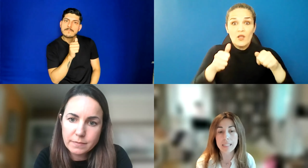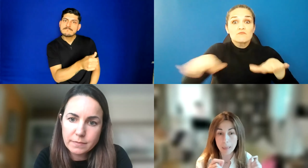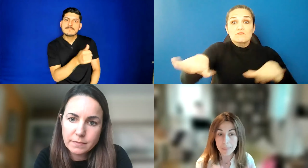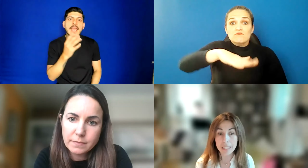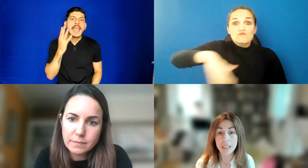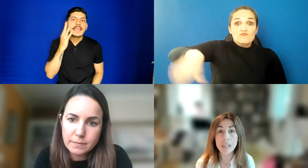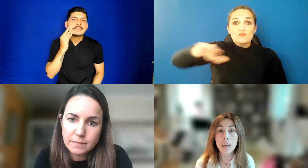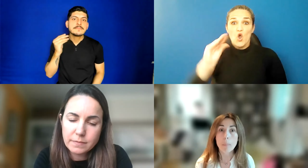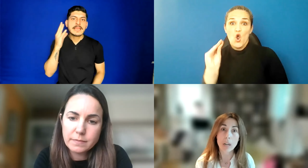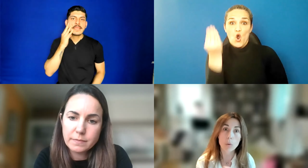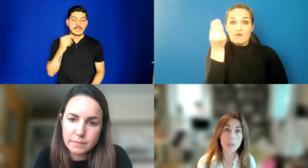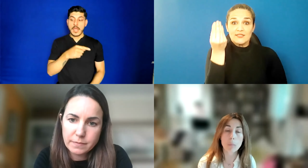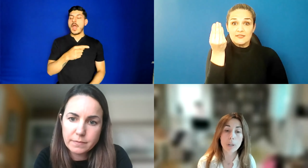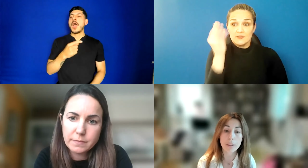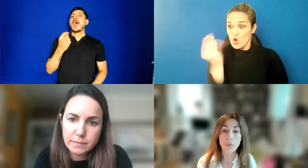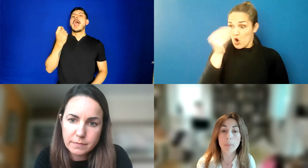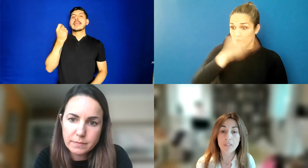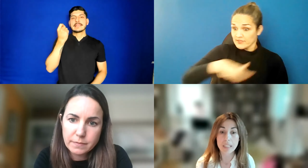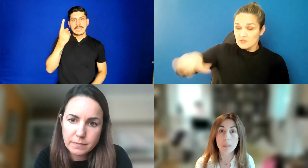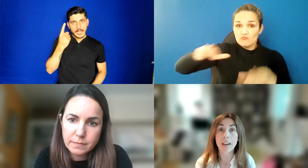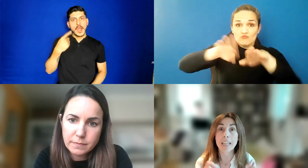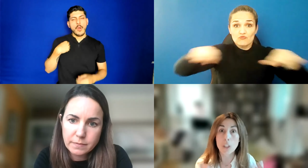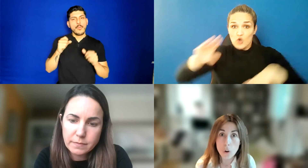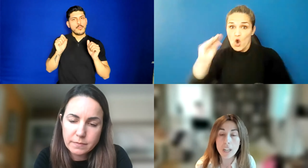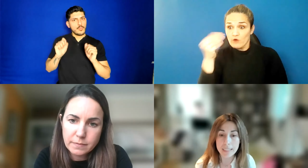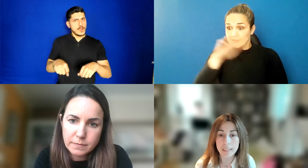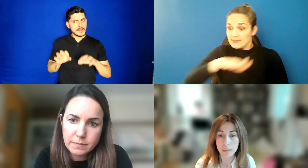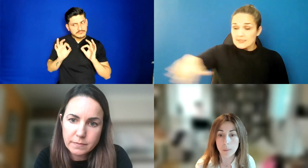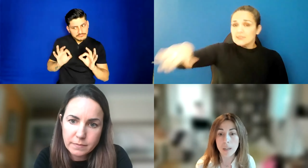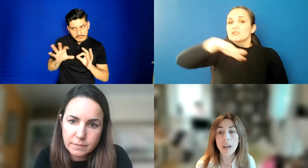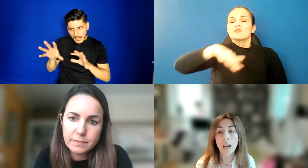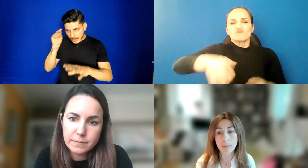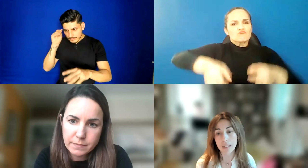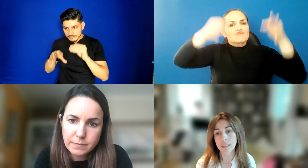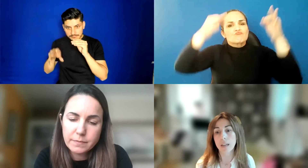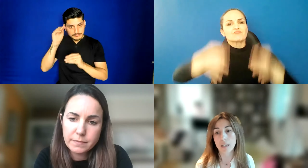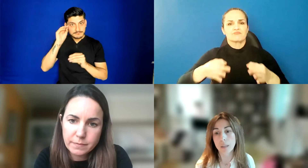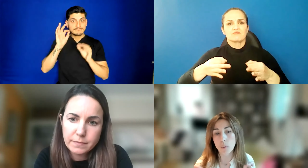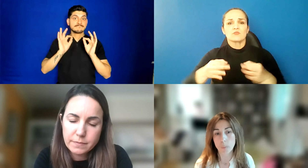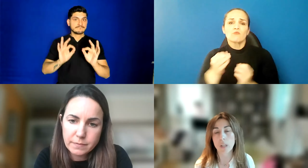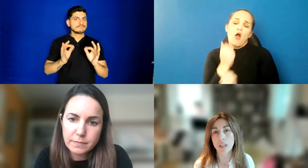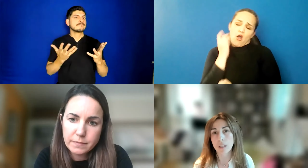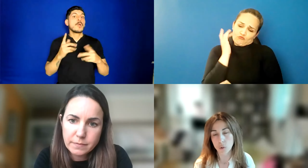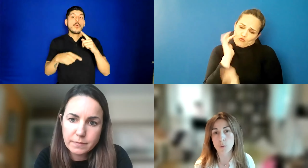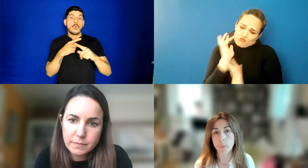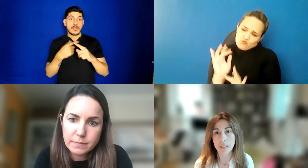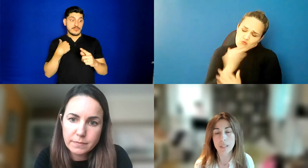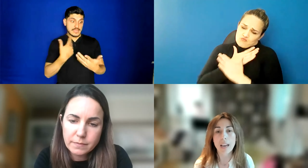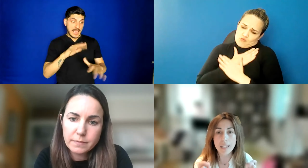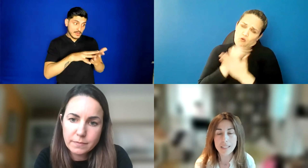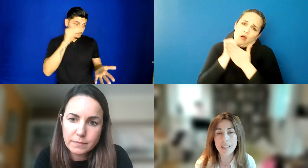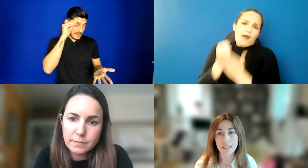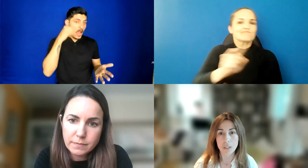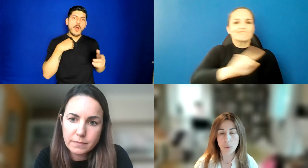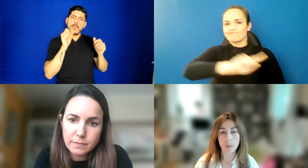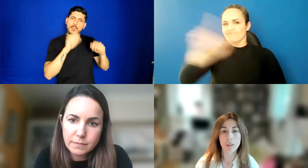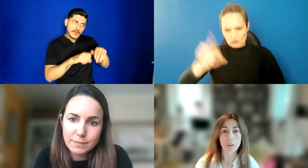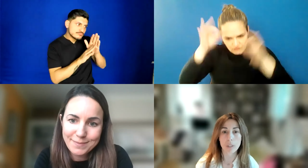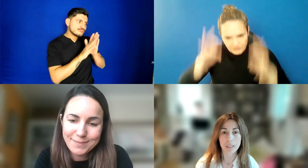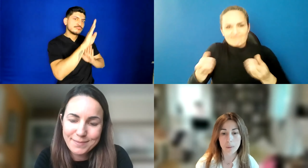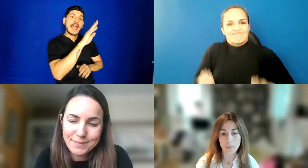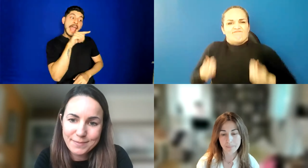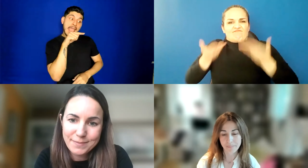these young people have the tools to then contribute effectively to the well-being of our